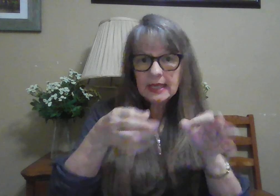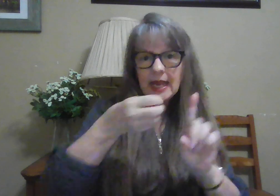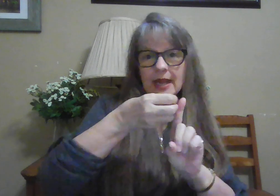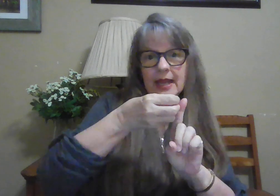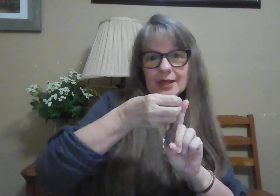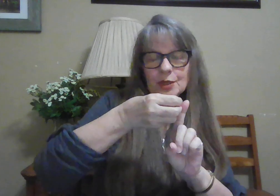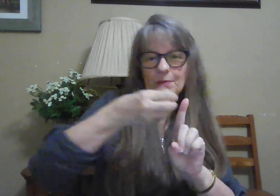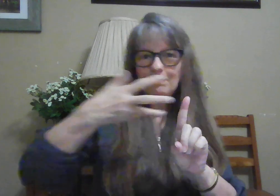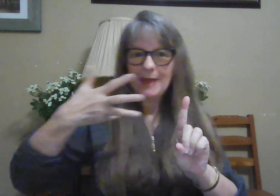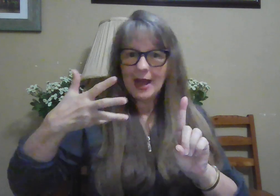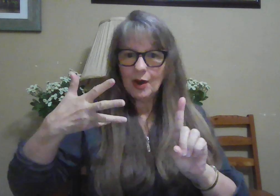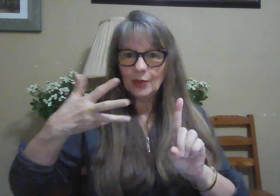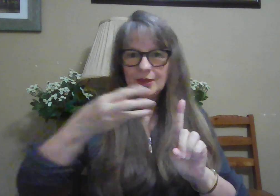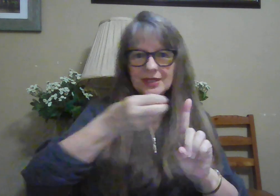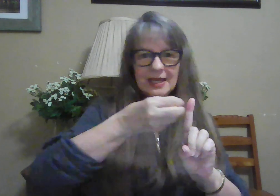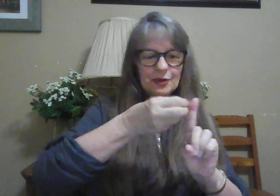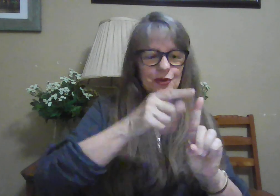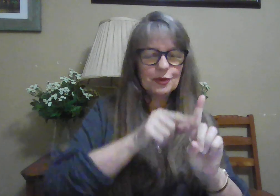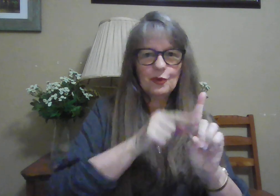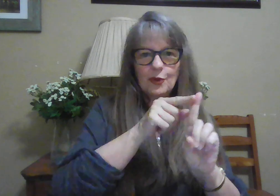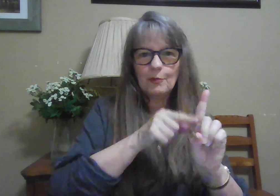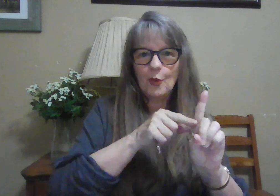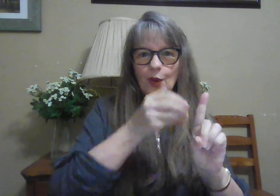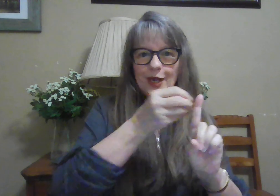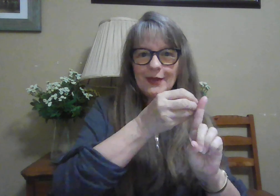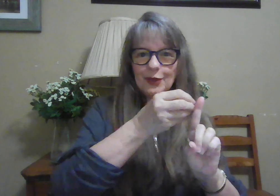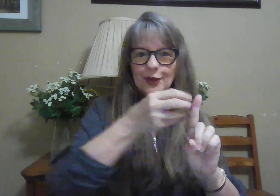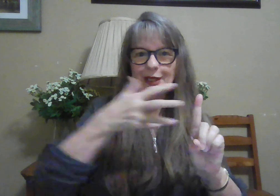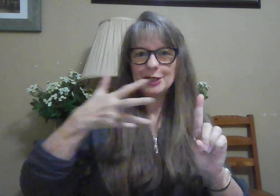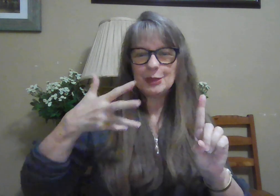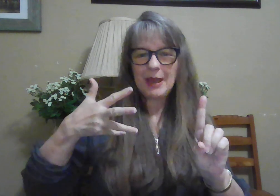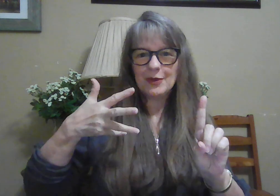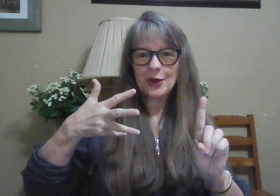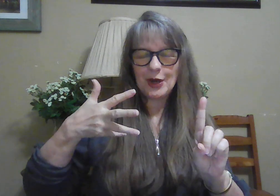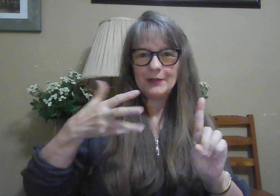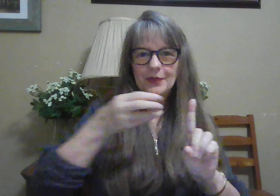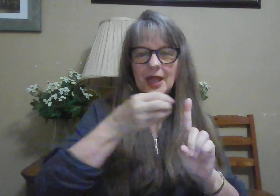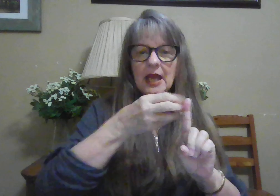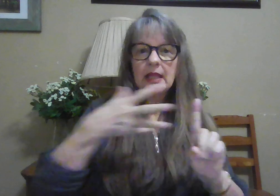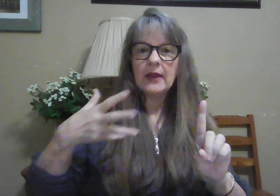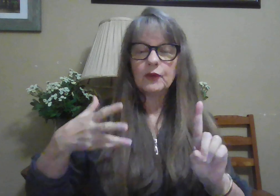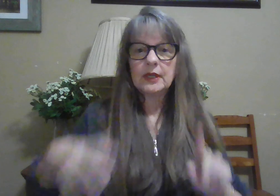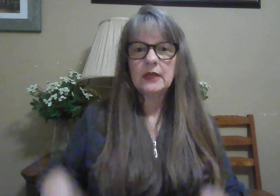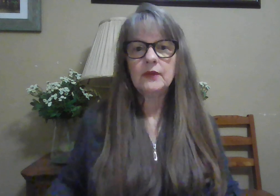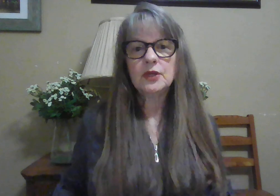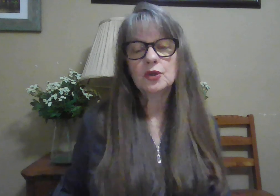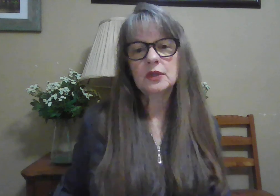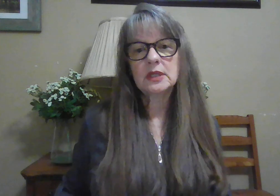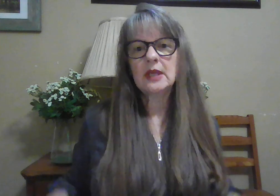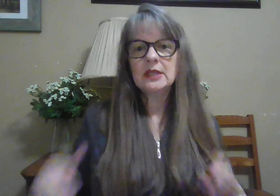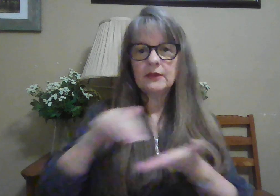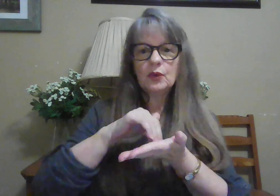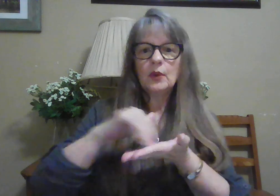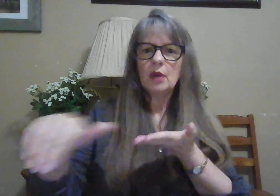and expound. See, here's your point, and then you're going to expound on it, like forgiveness. Instead of you going,